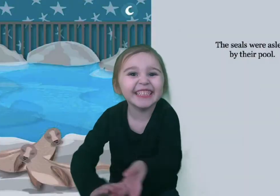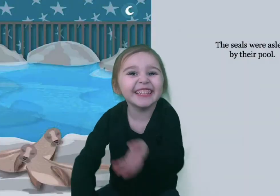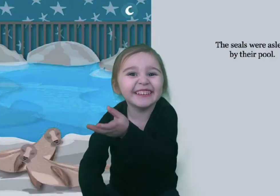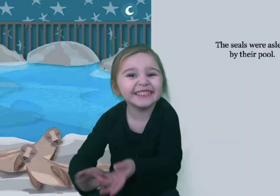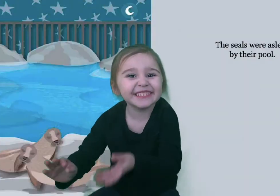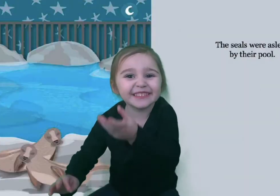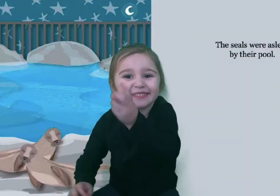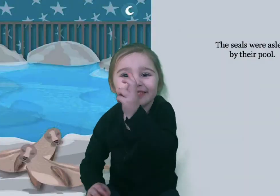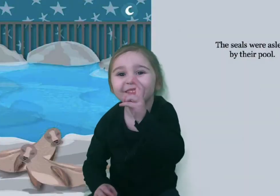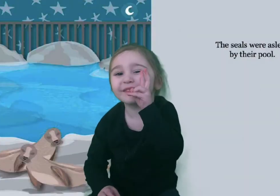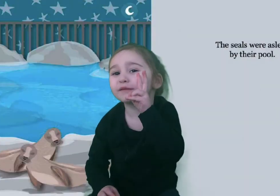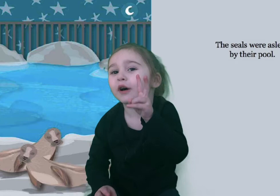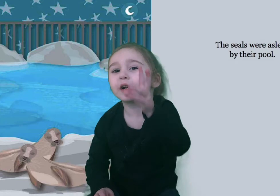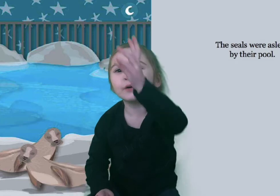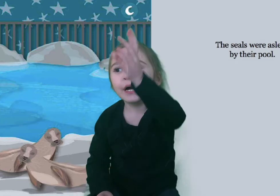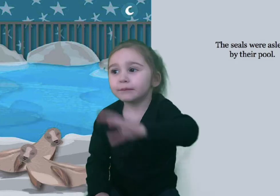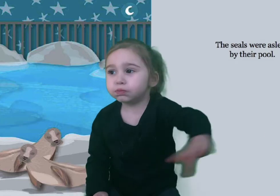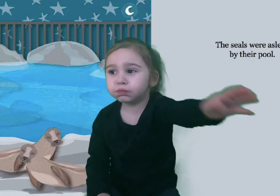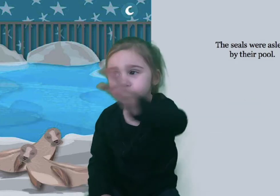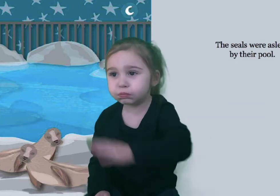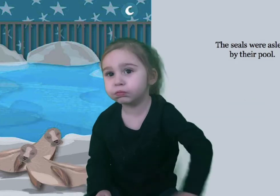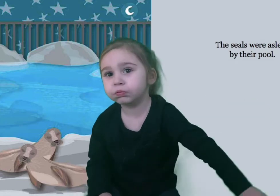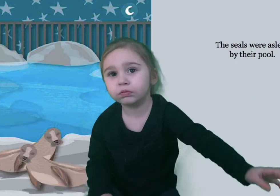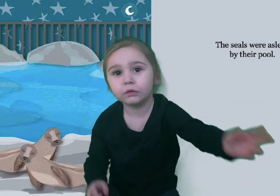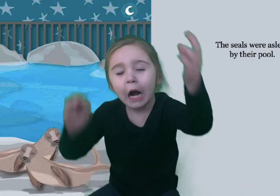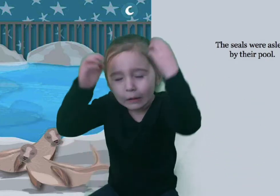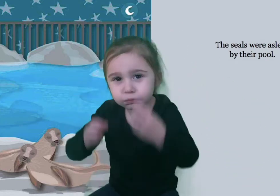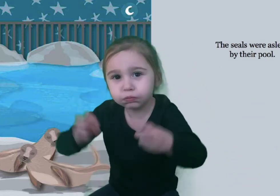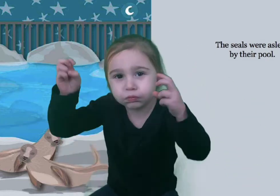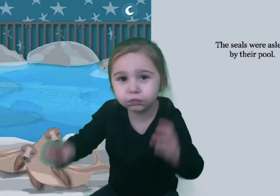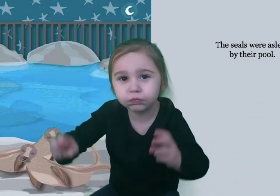The seals were asleep by their pool.